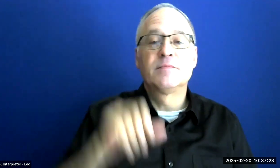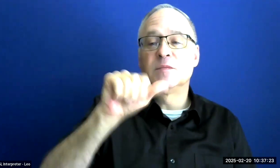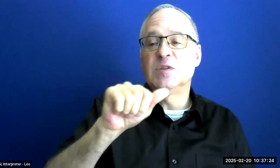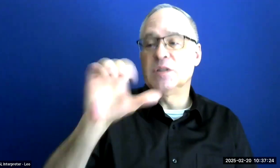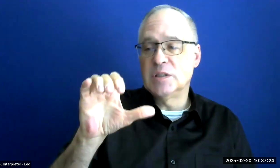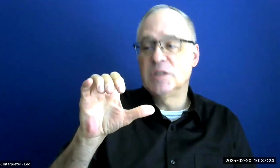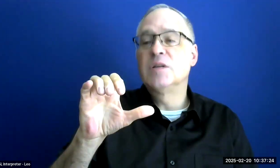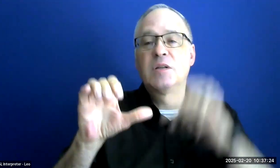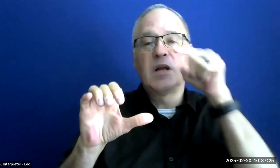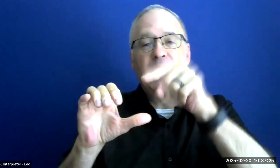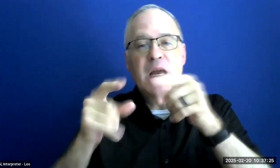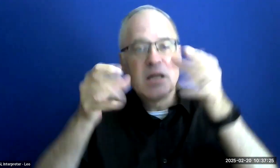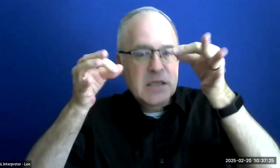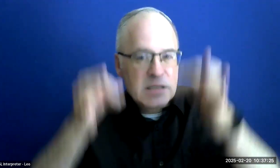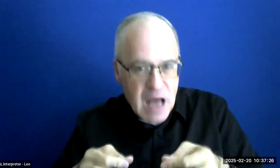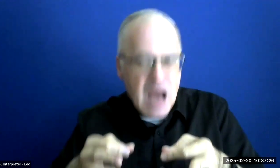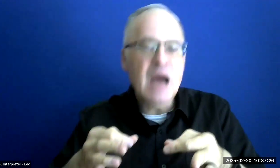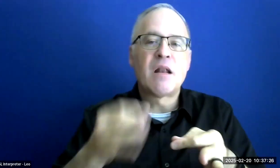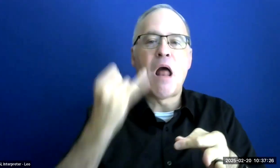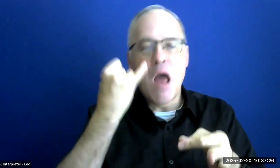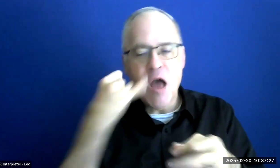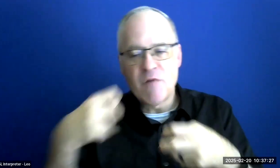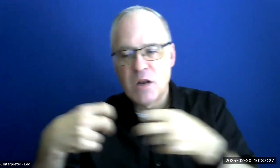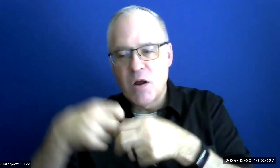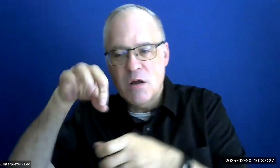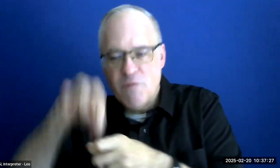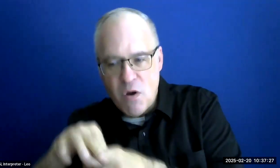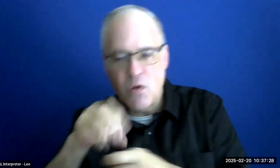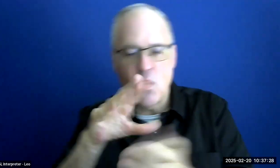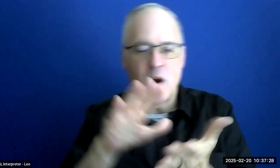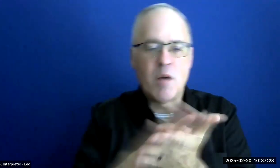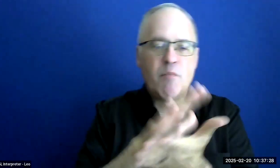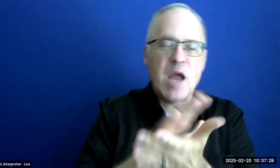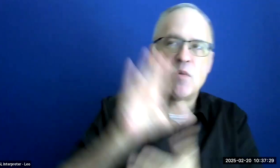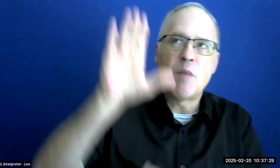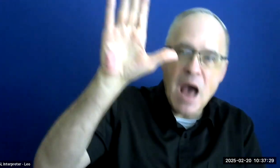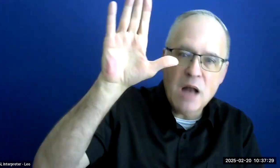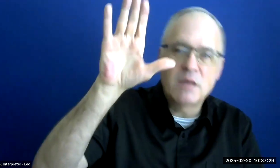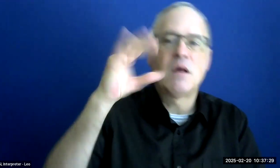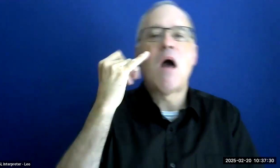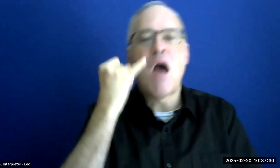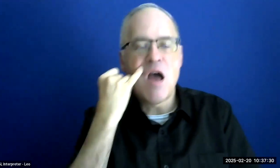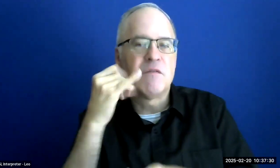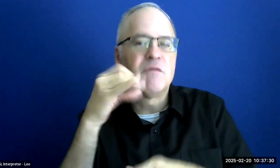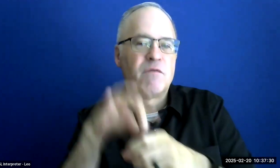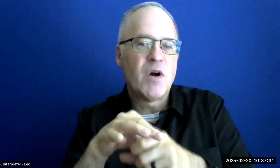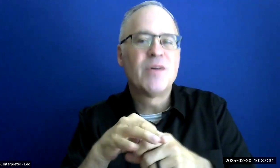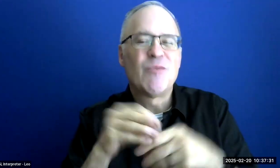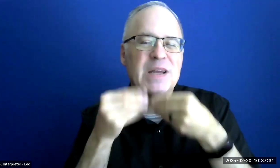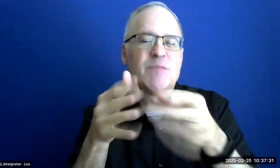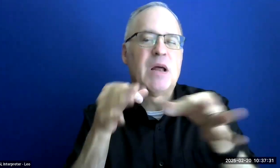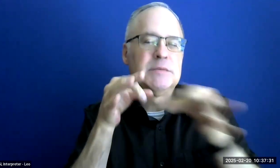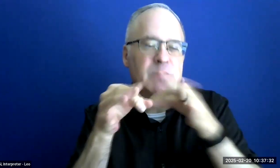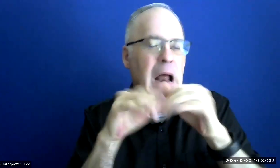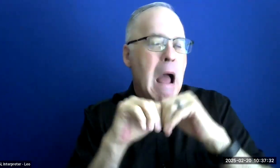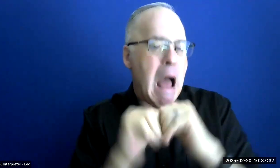conference related to should it be electronic or should it be a paper ballot. Those instructions have been given regarding the